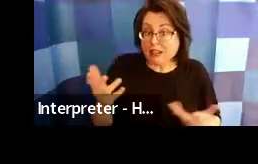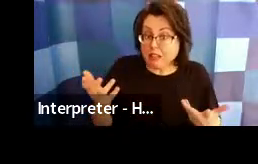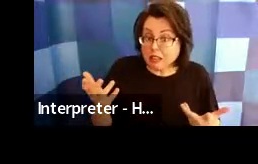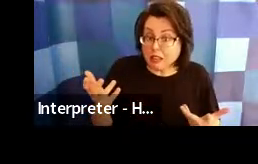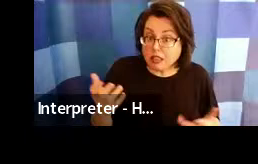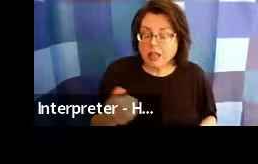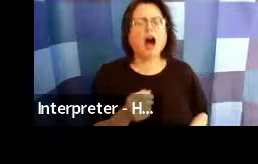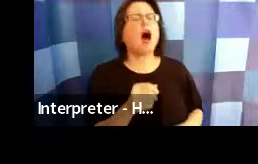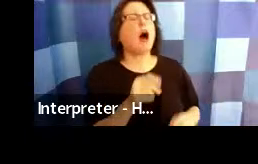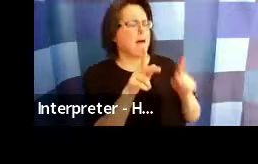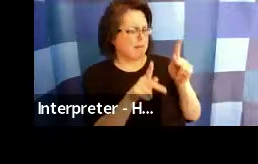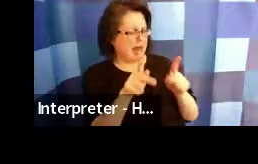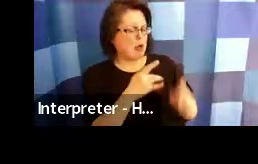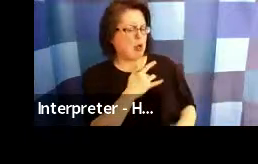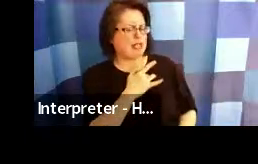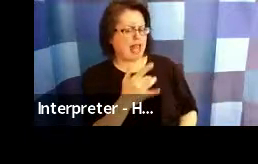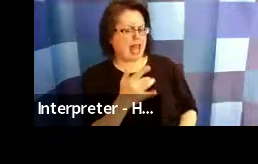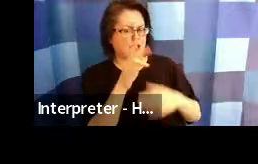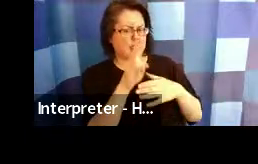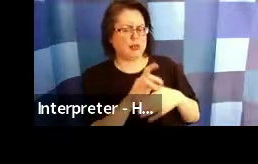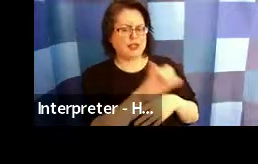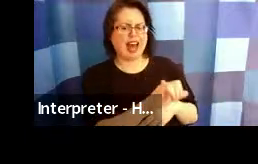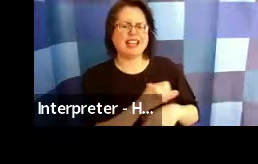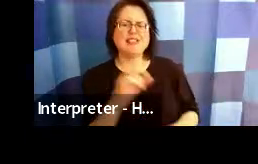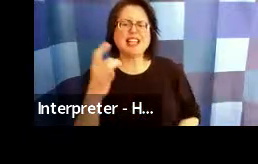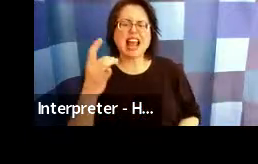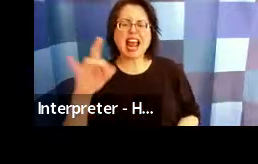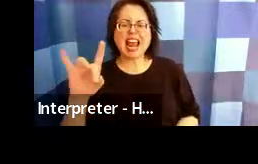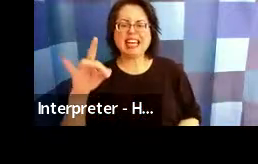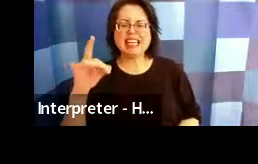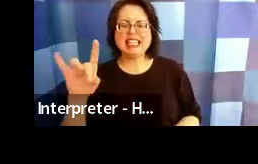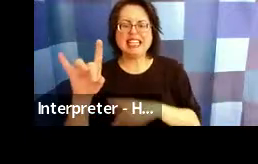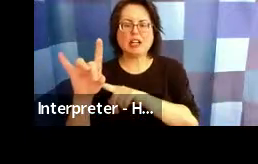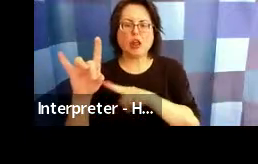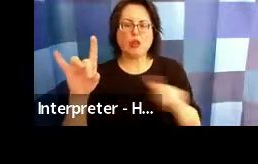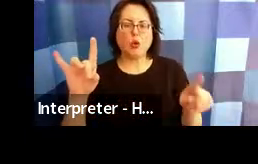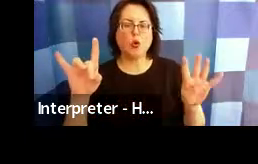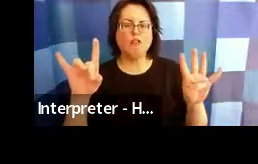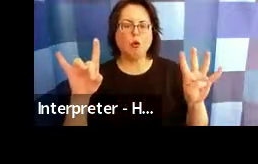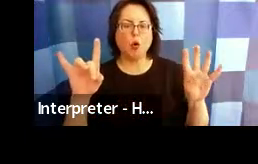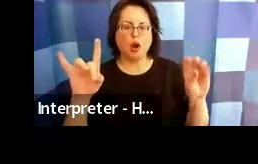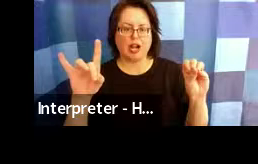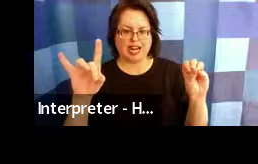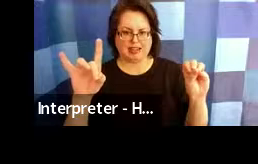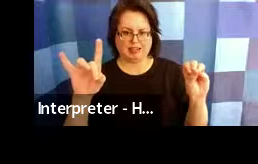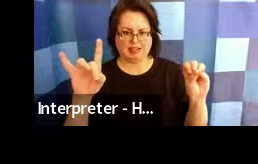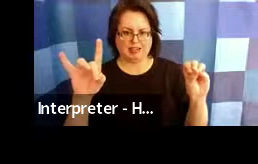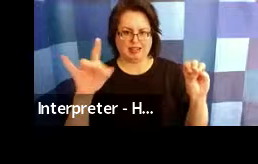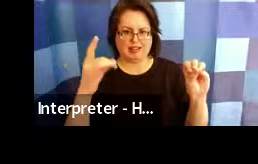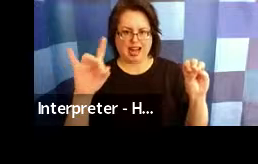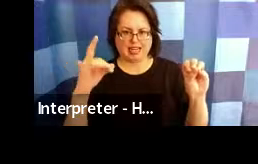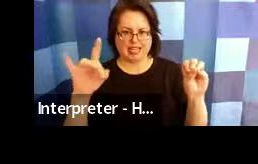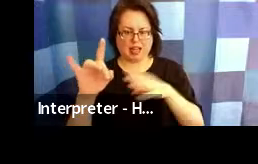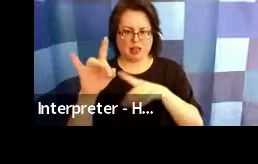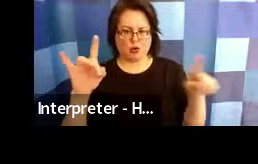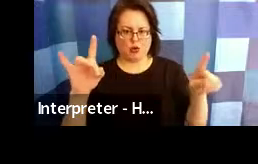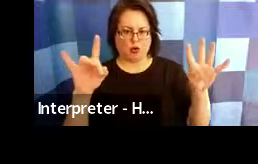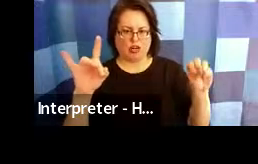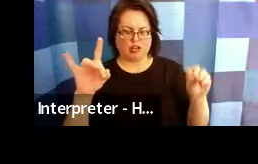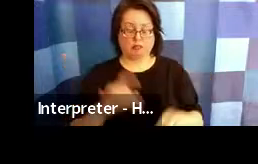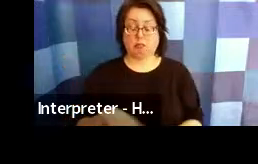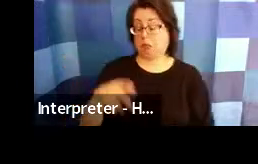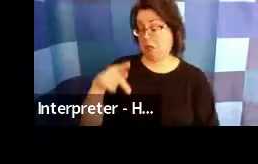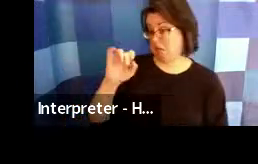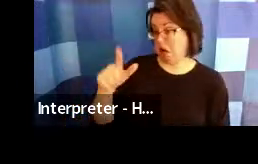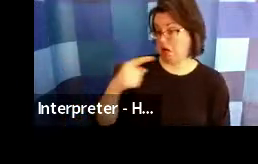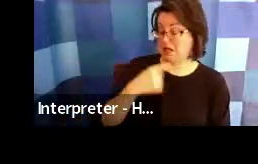people who tend to use our scooters are in the 18 to 40 range. And I mean, that's okay, but I mean,